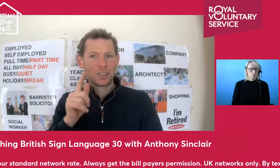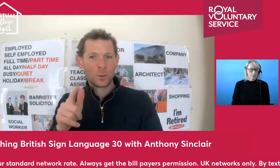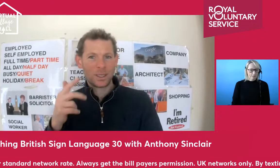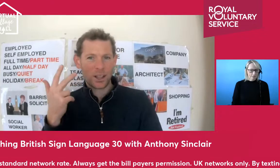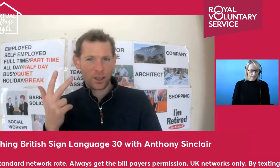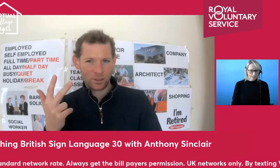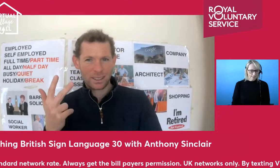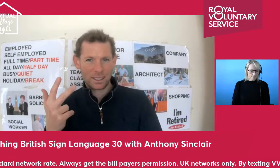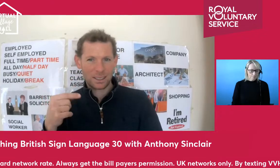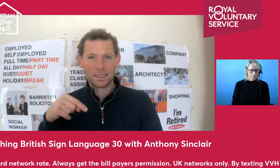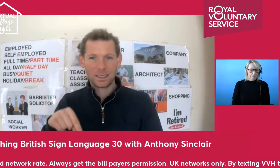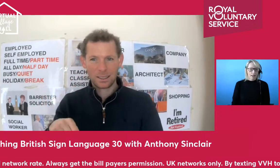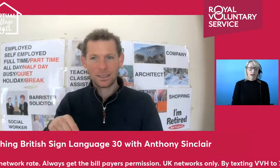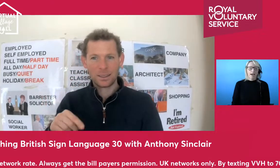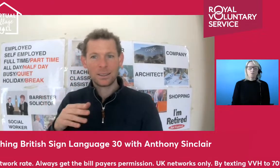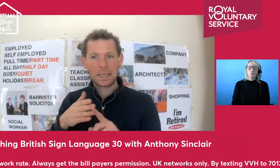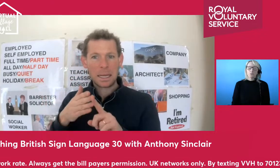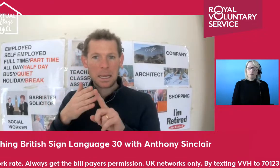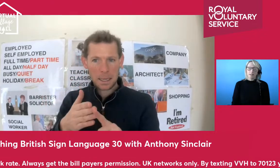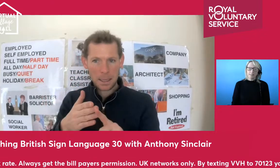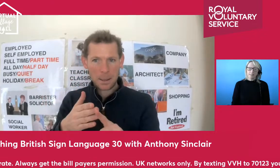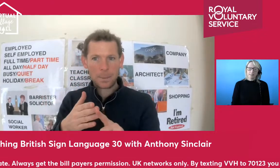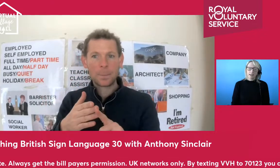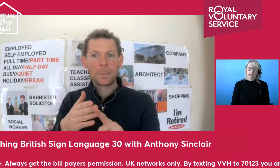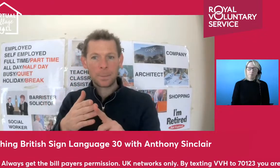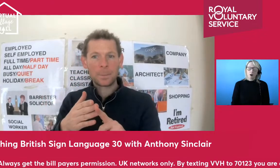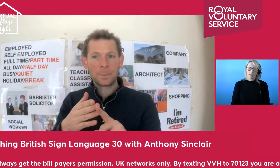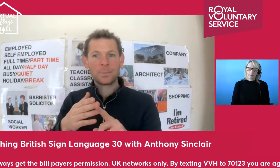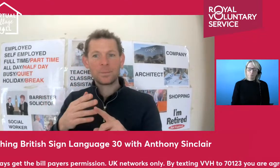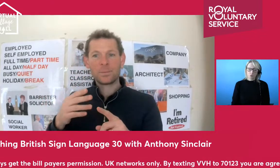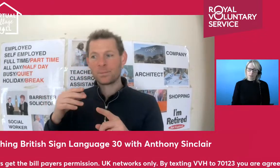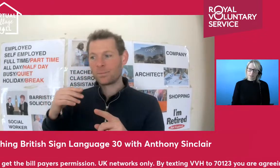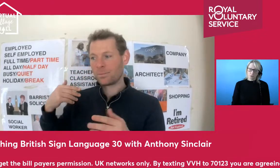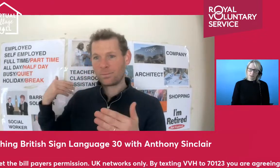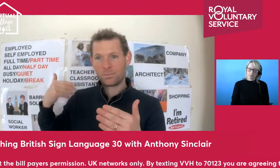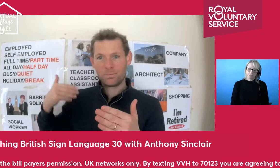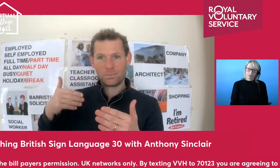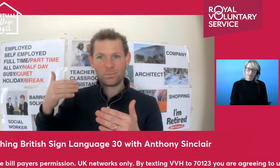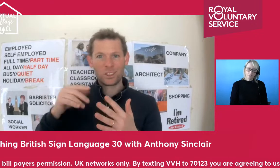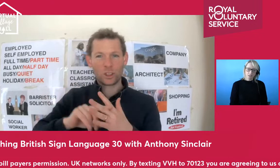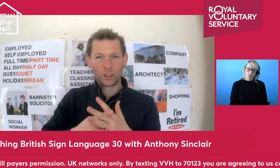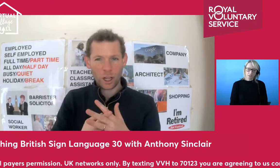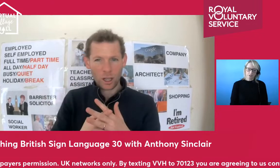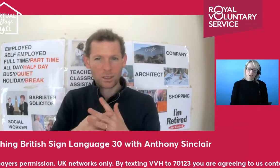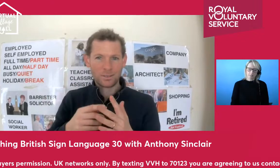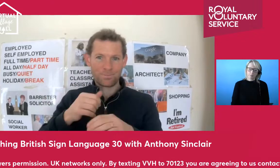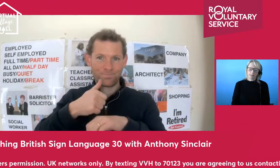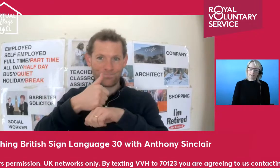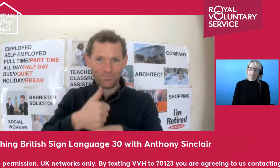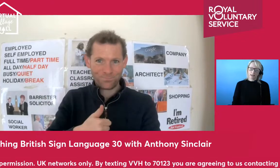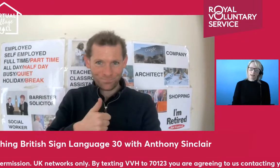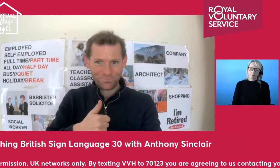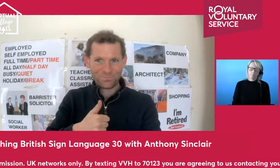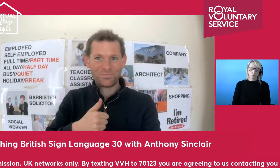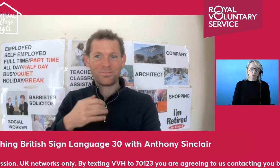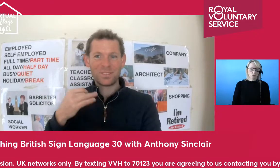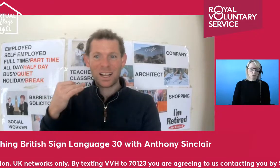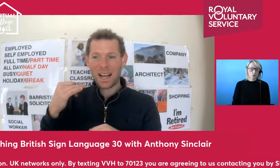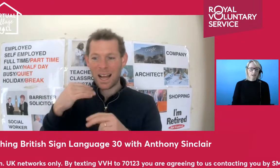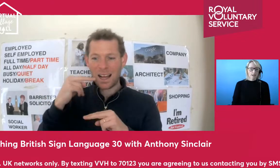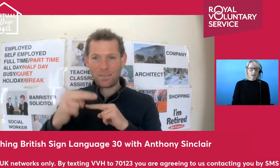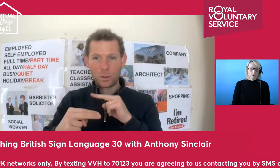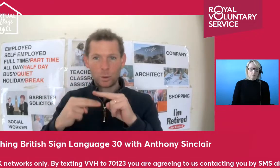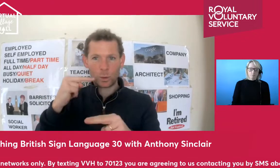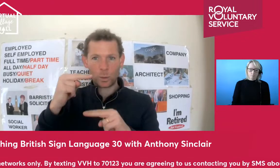I will repeat things. So at the minute, our aim for 2023 this year has been